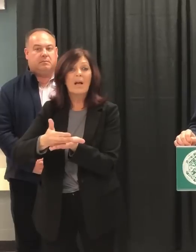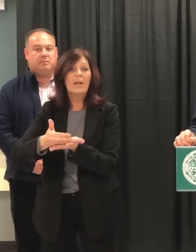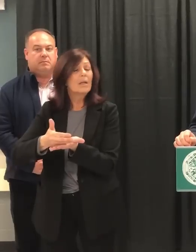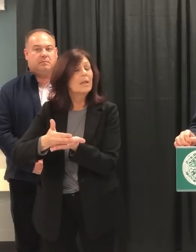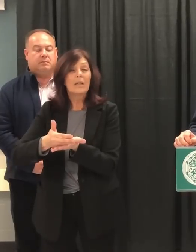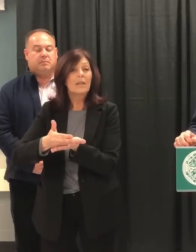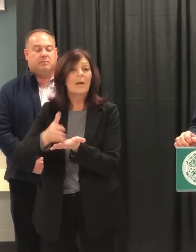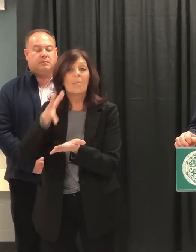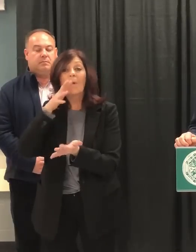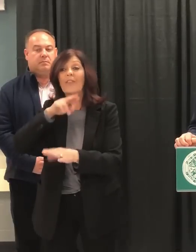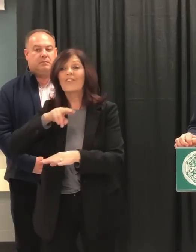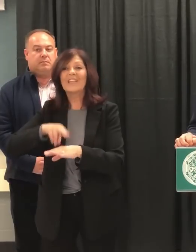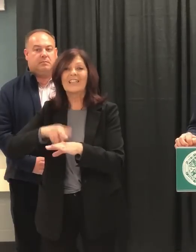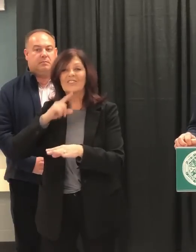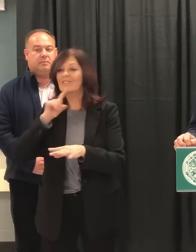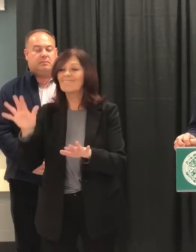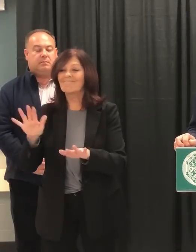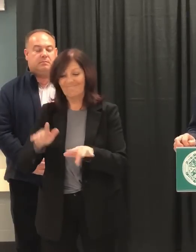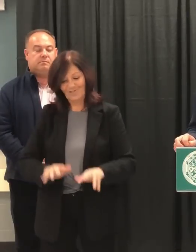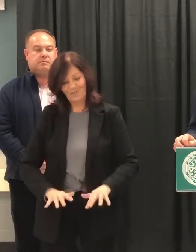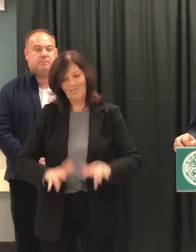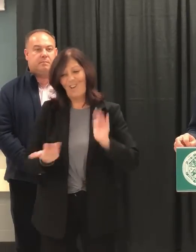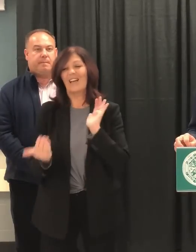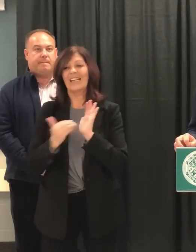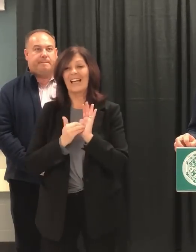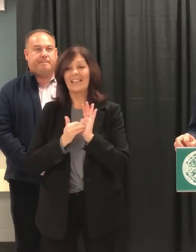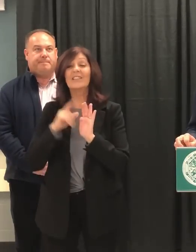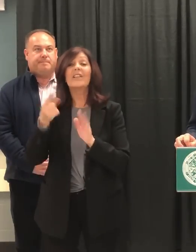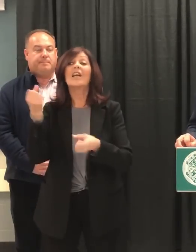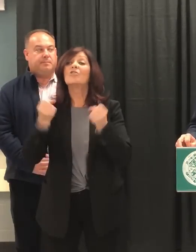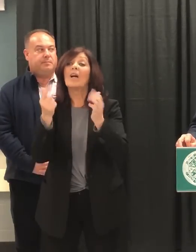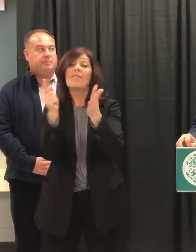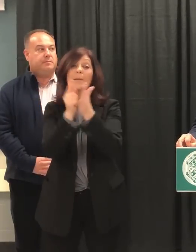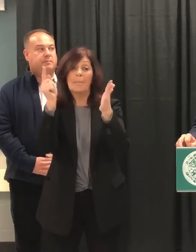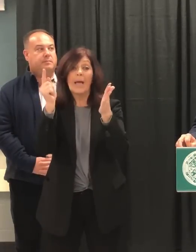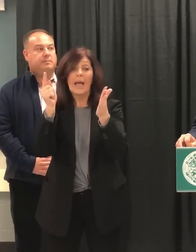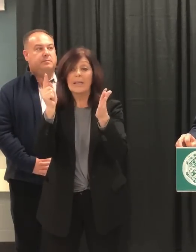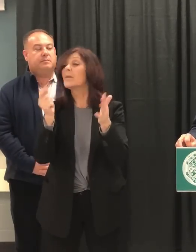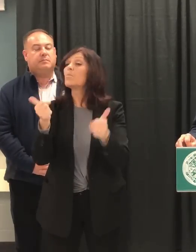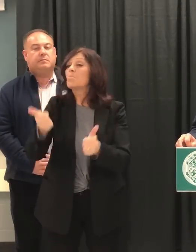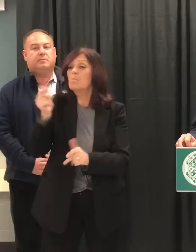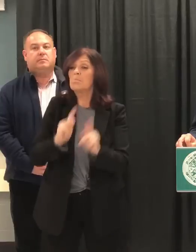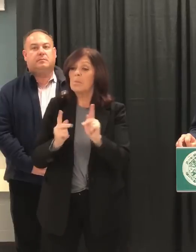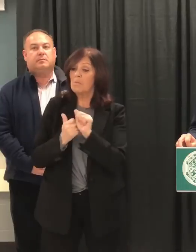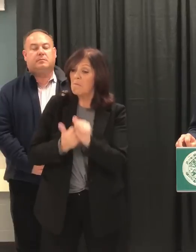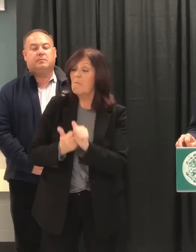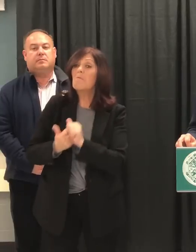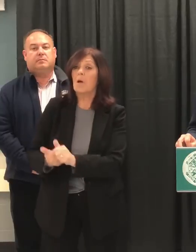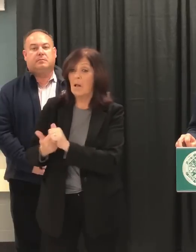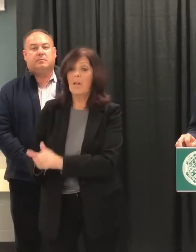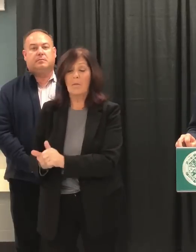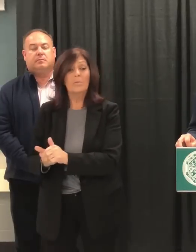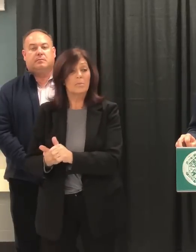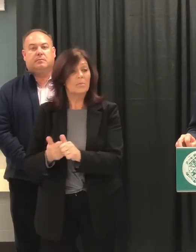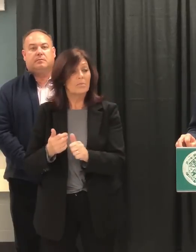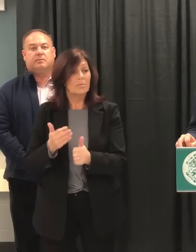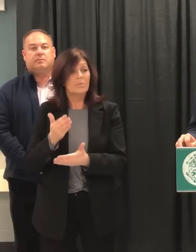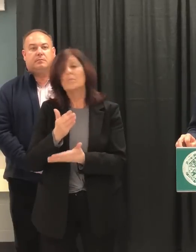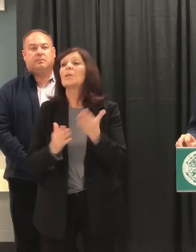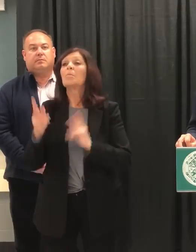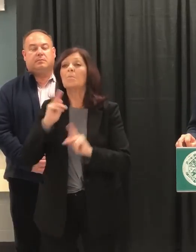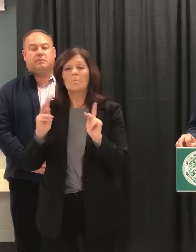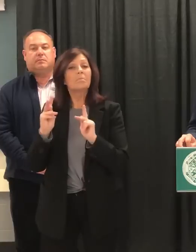Mother Nature. And the driving ban that was followed by most of the individuals overnight and in the early morning hours, others have went on the